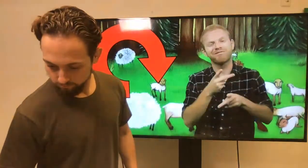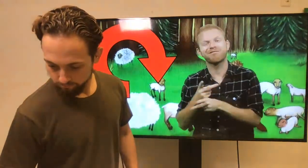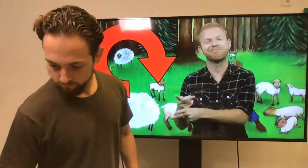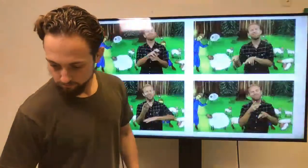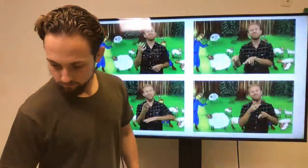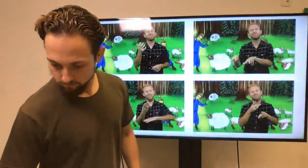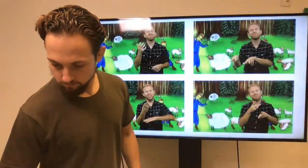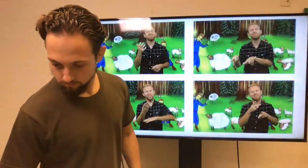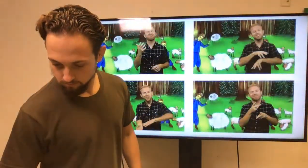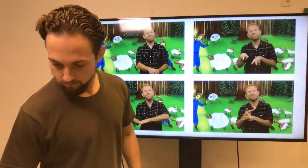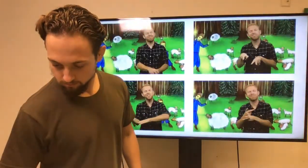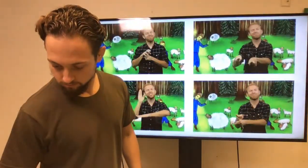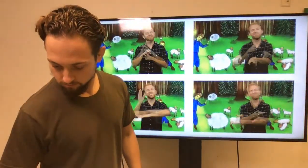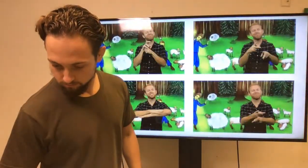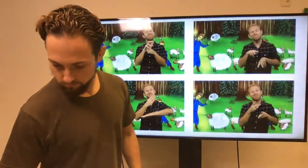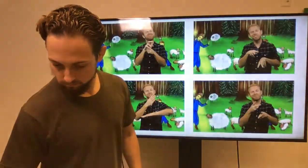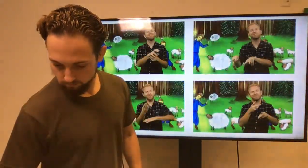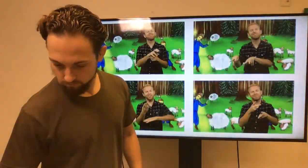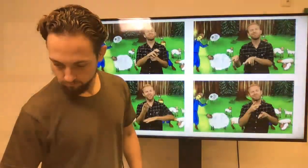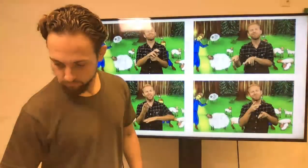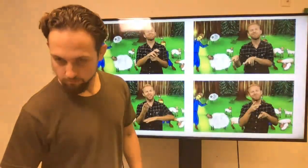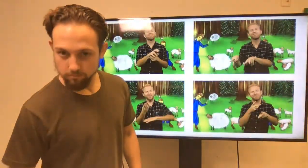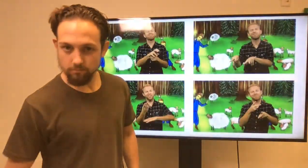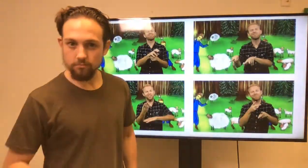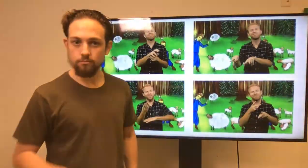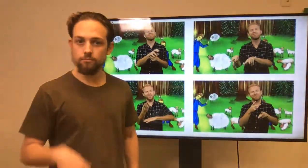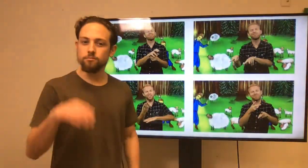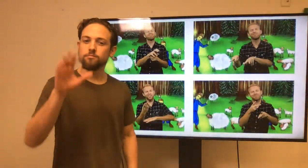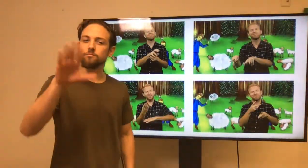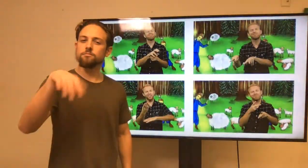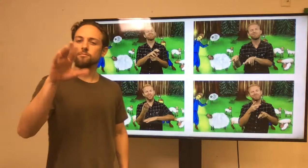You'll see all four signs have that same pattern of movement.